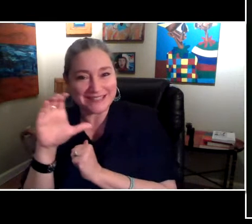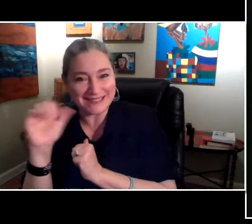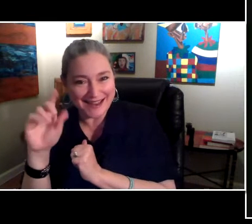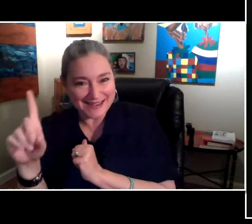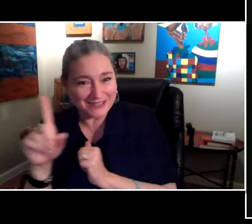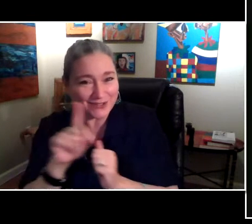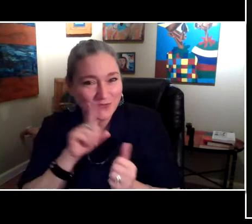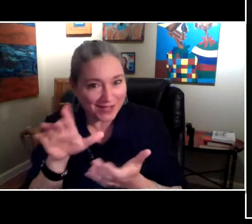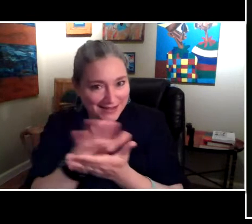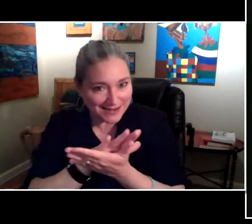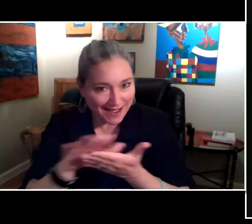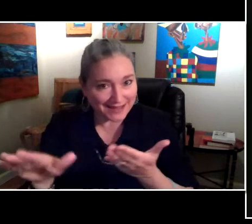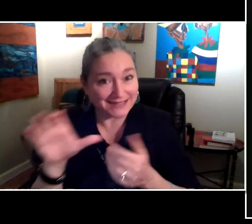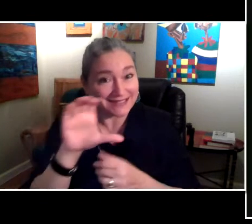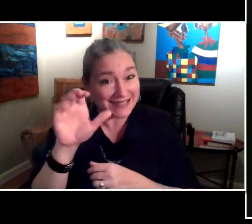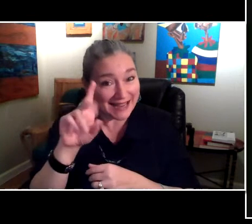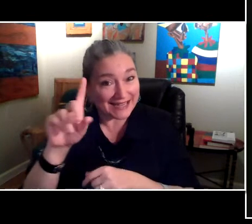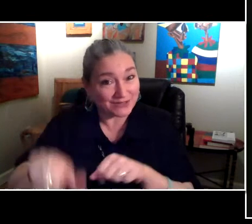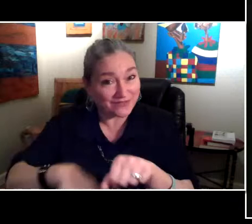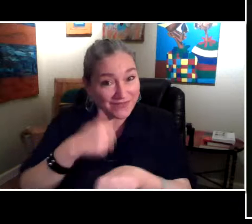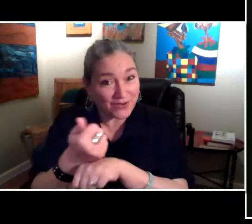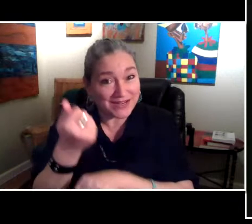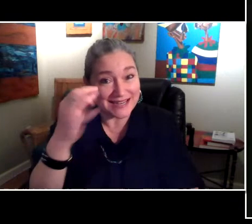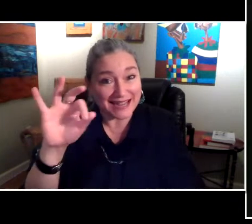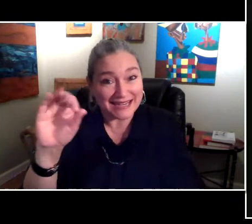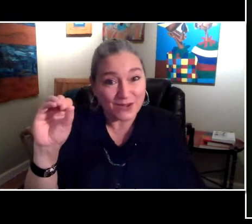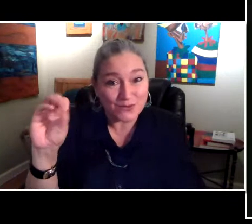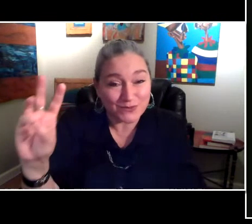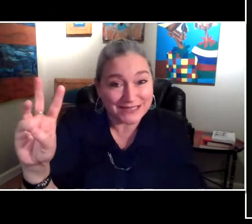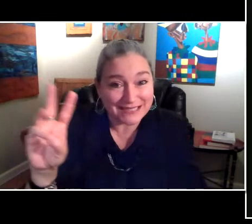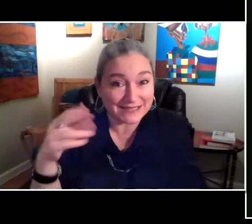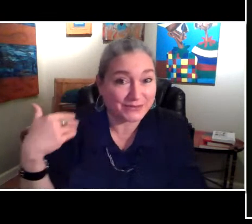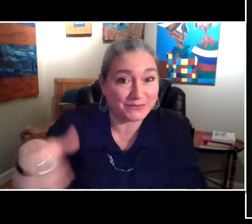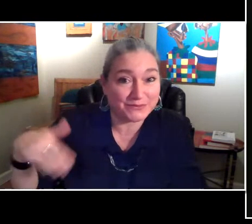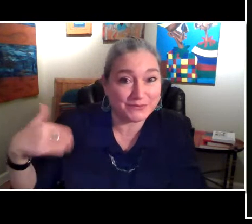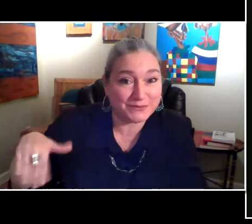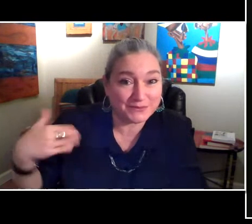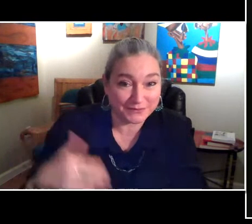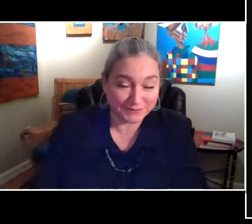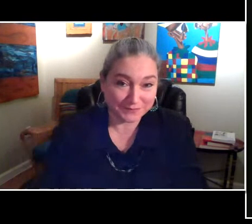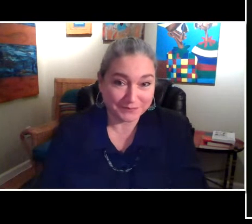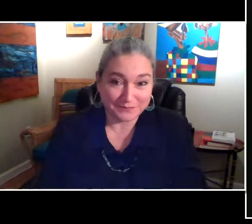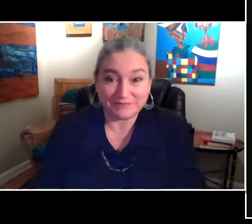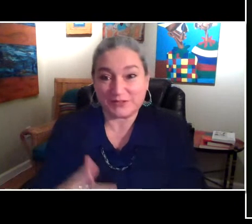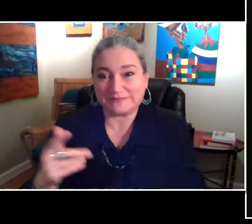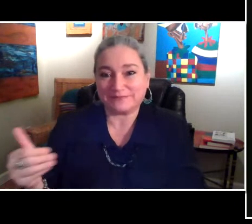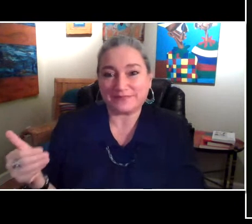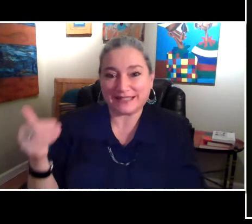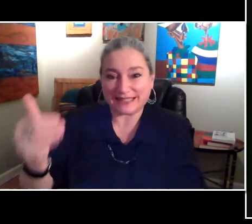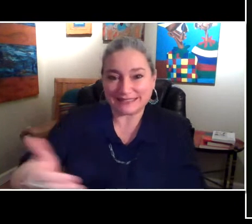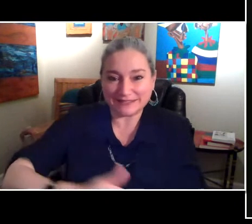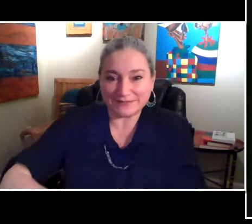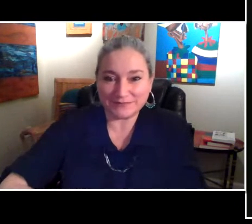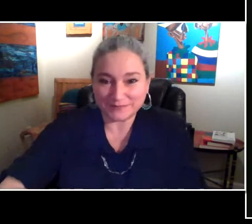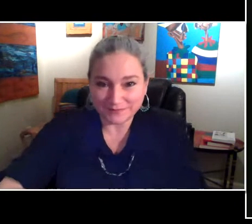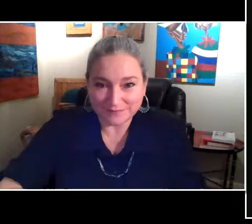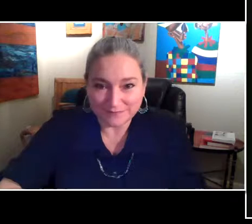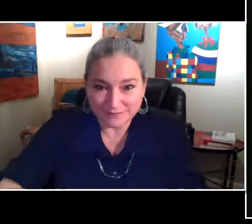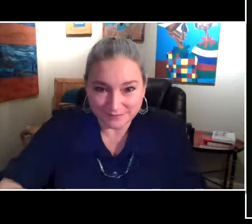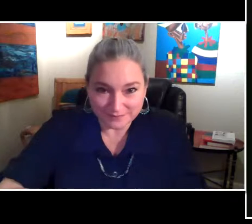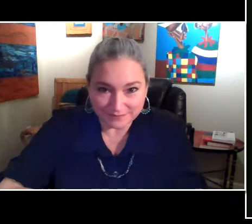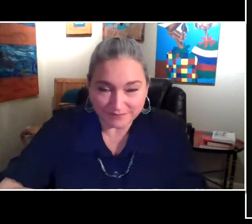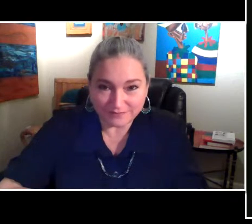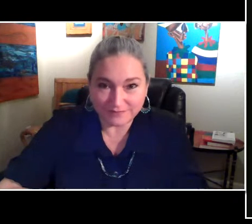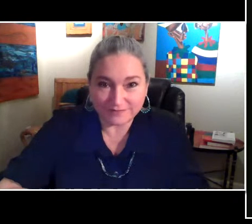supportive of this work, they also had a role. CAD was really wonderful to include because the founding of